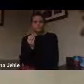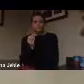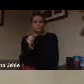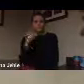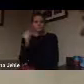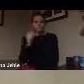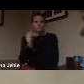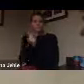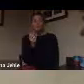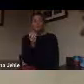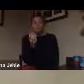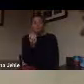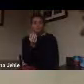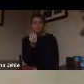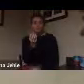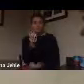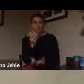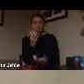So during the